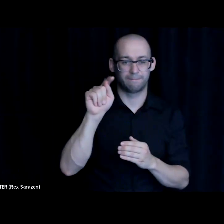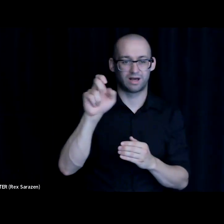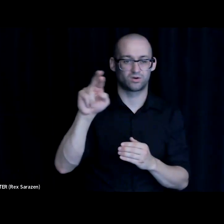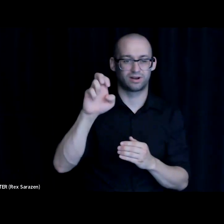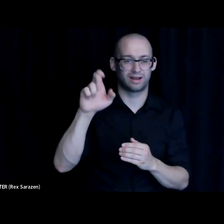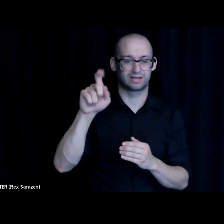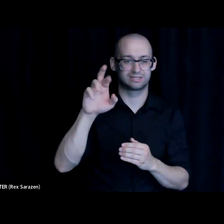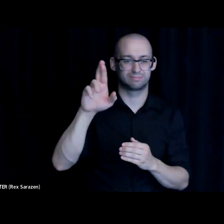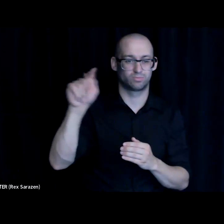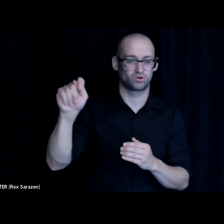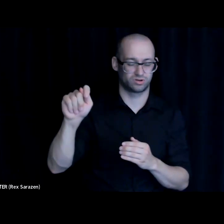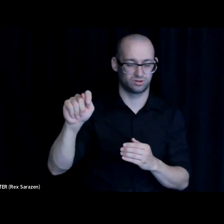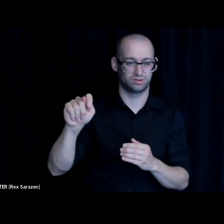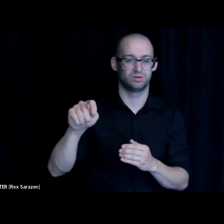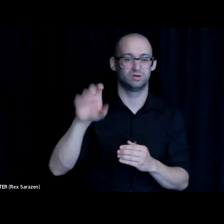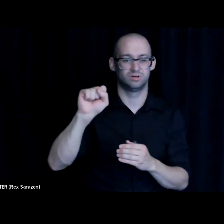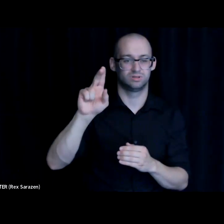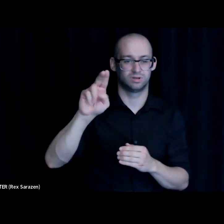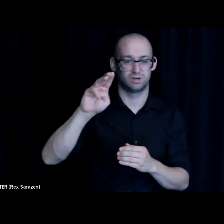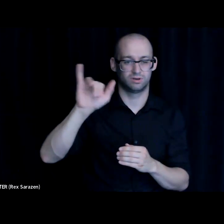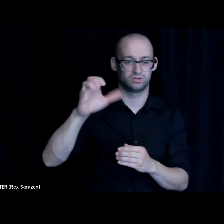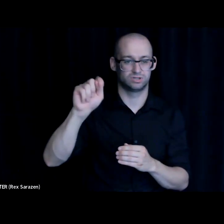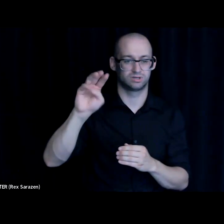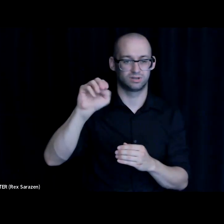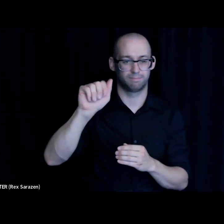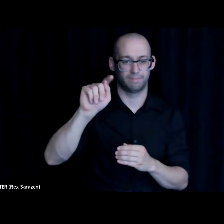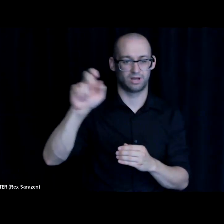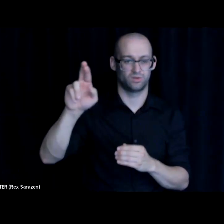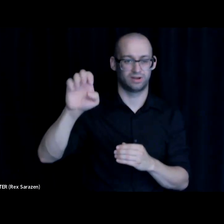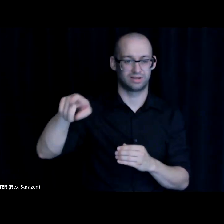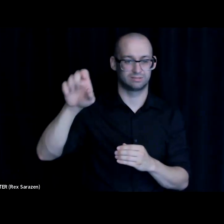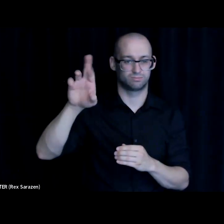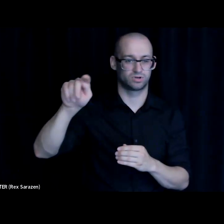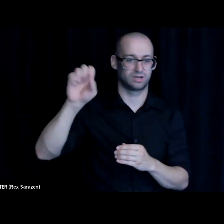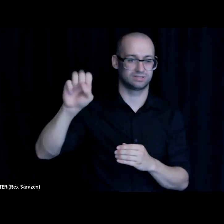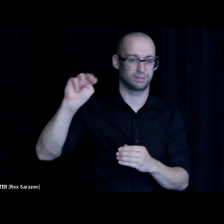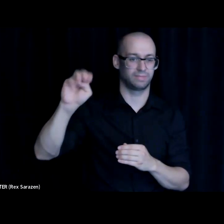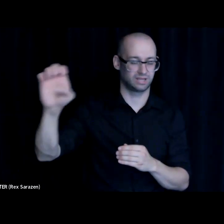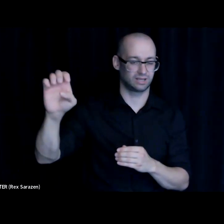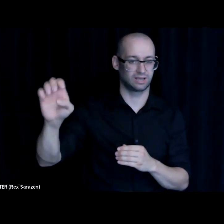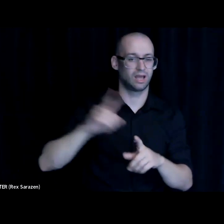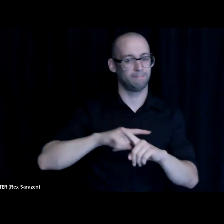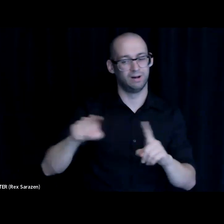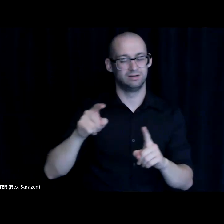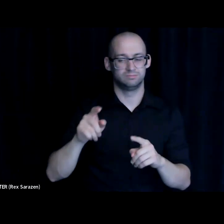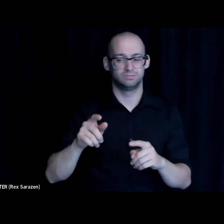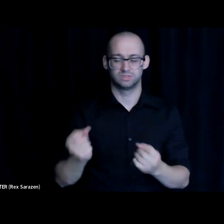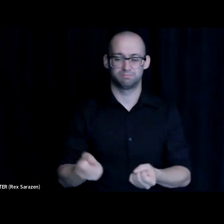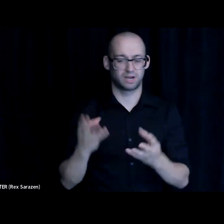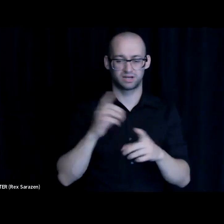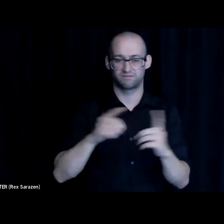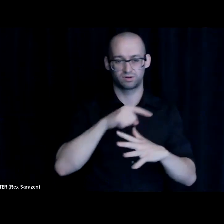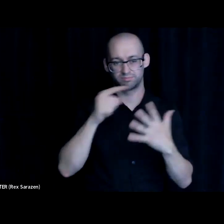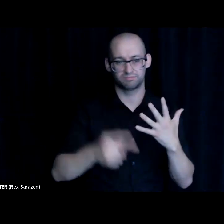virtual space to talk specifically about this, but just really a convergence of common